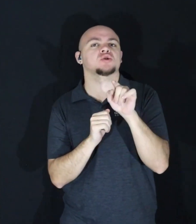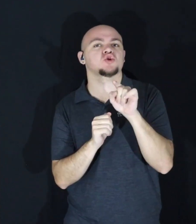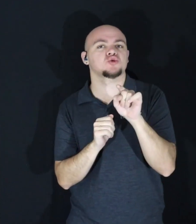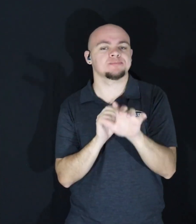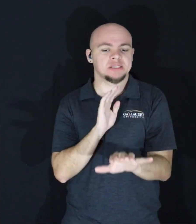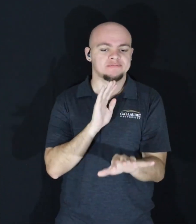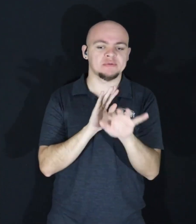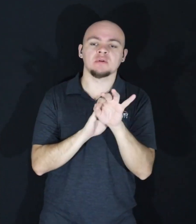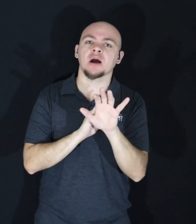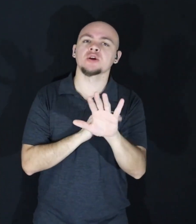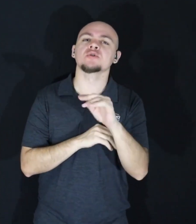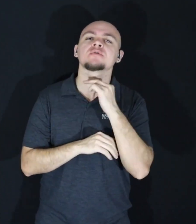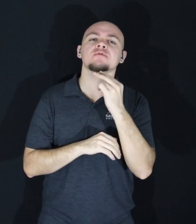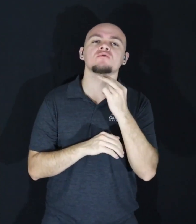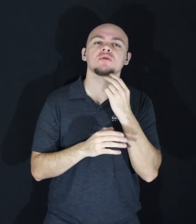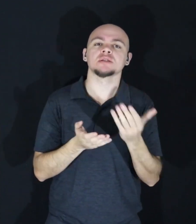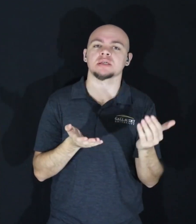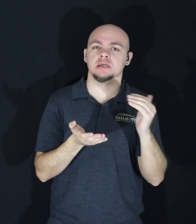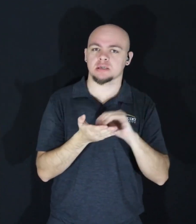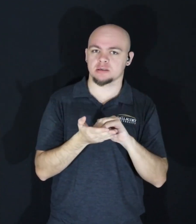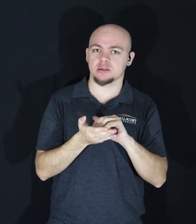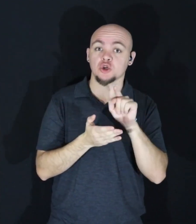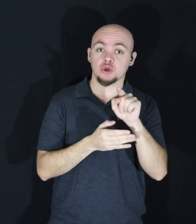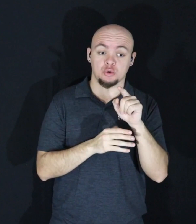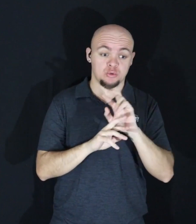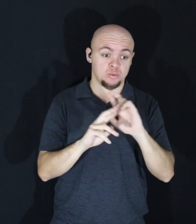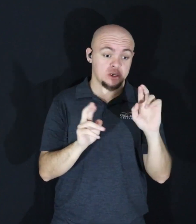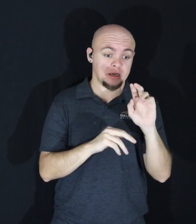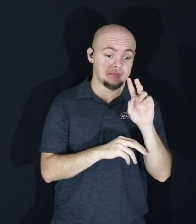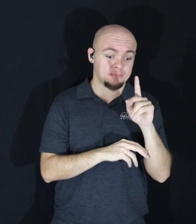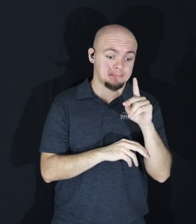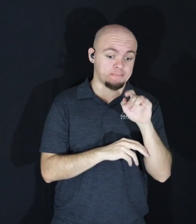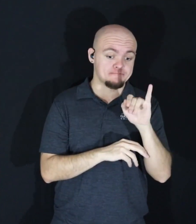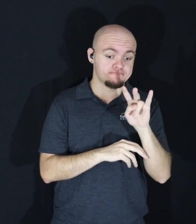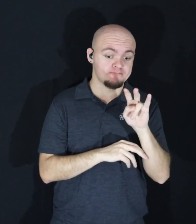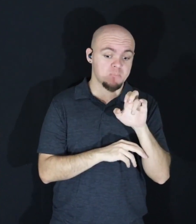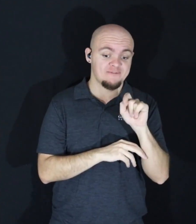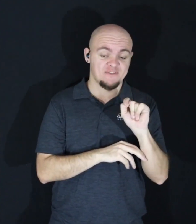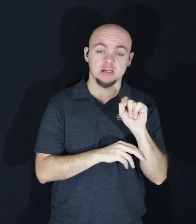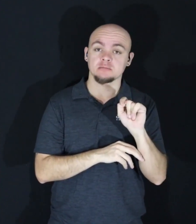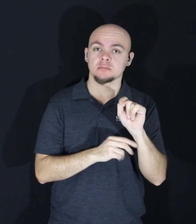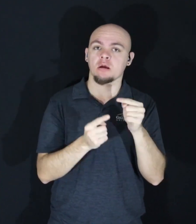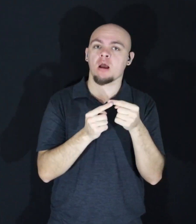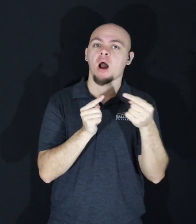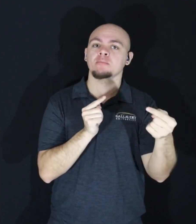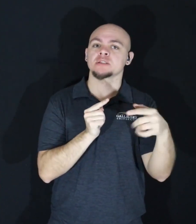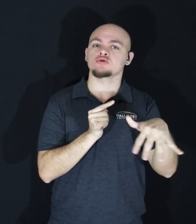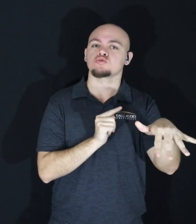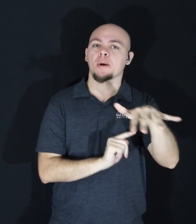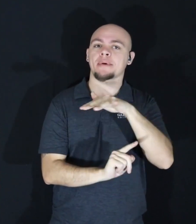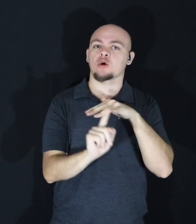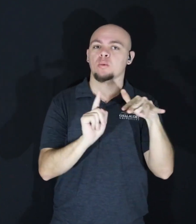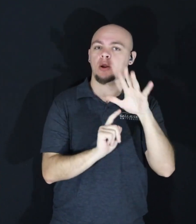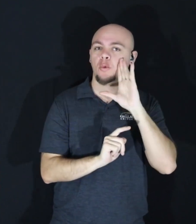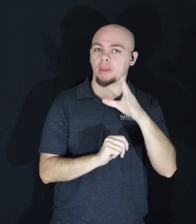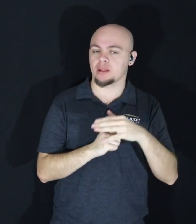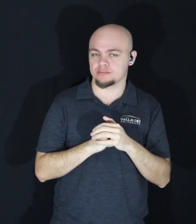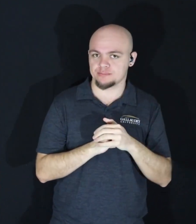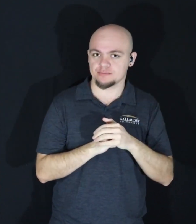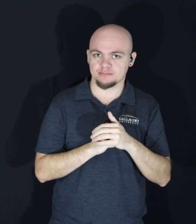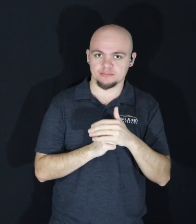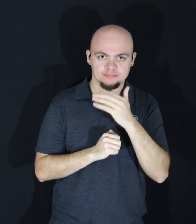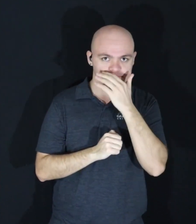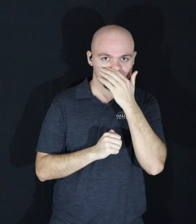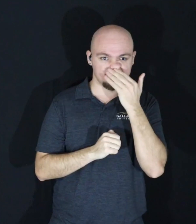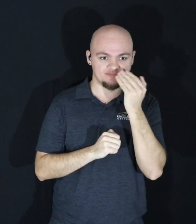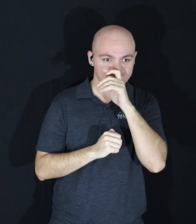rediscover your voice because when you get ready to pivot, opposition will be all around you. The third thing that